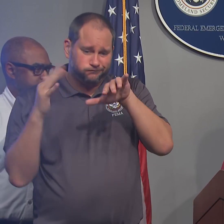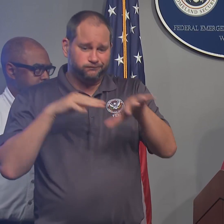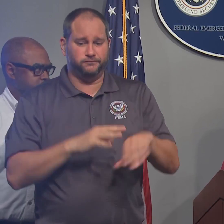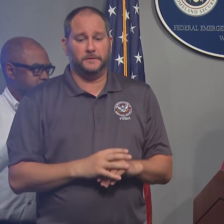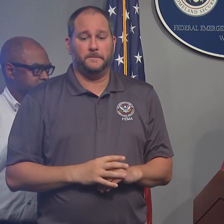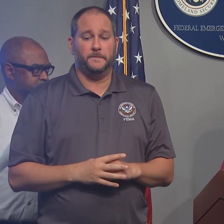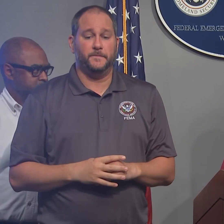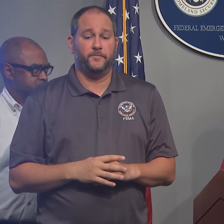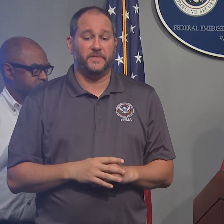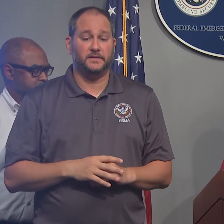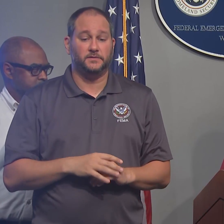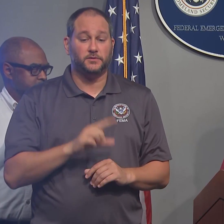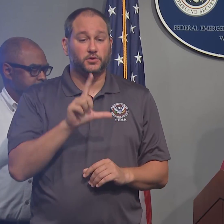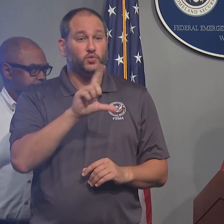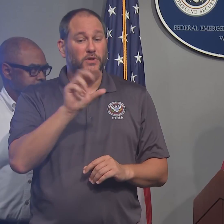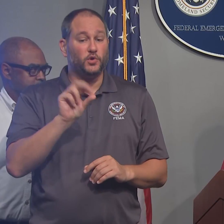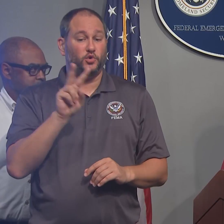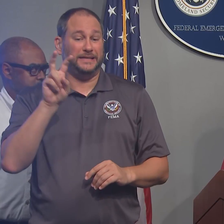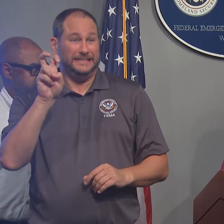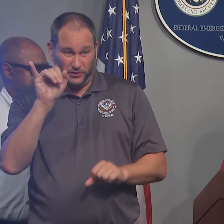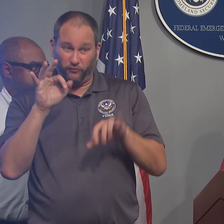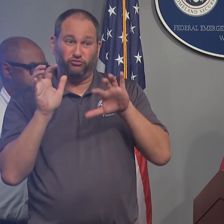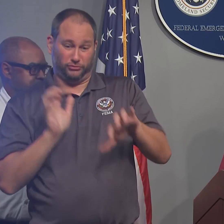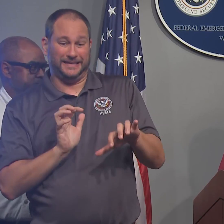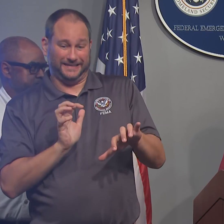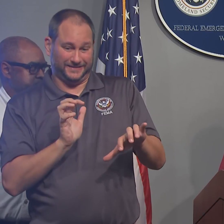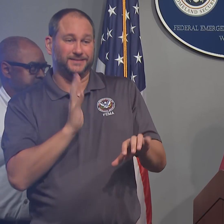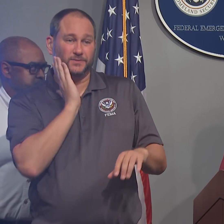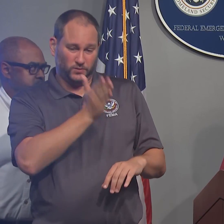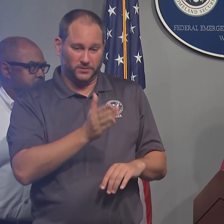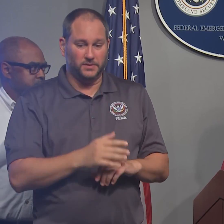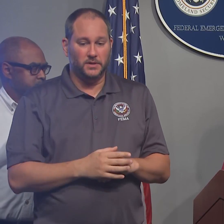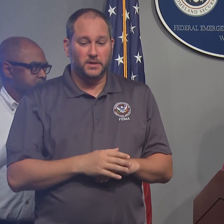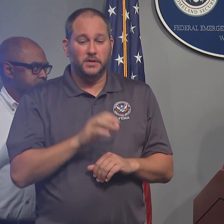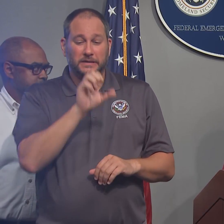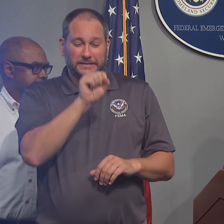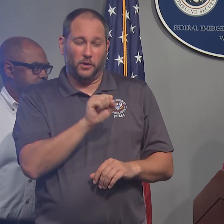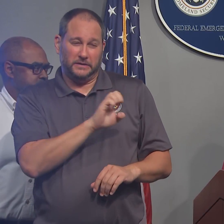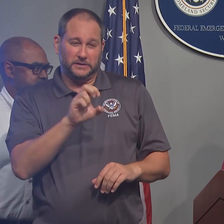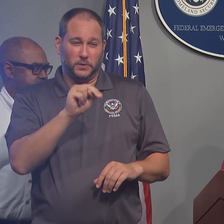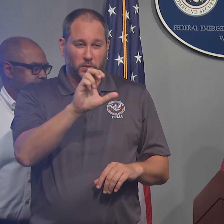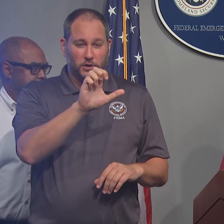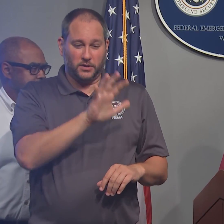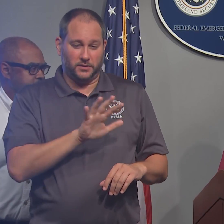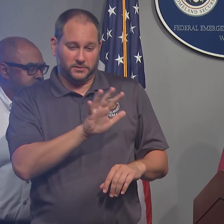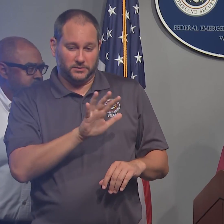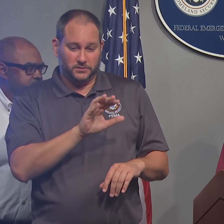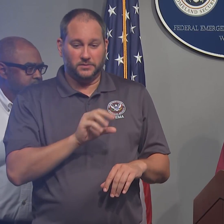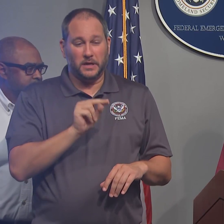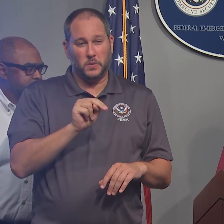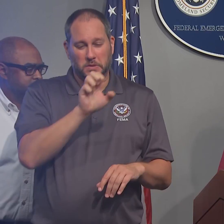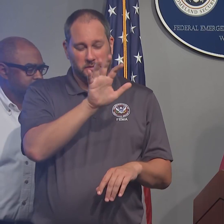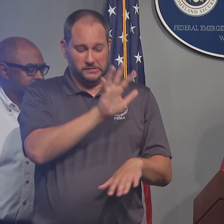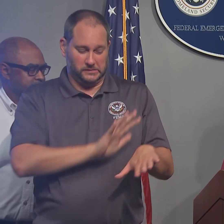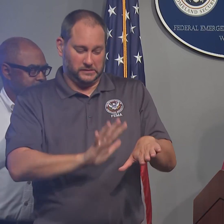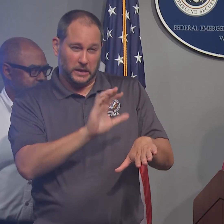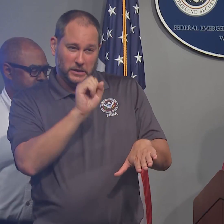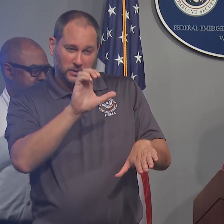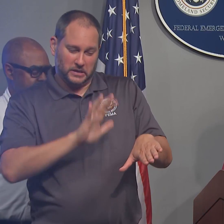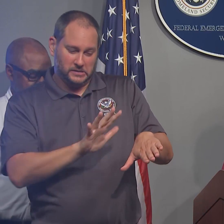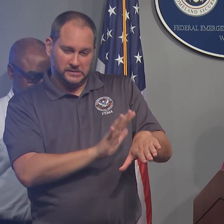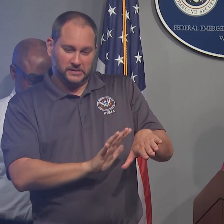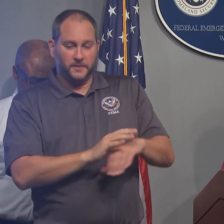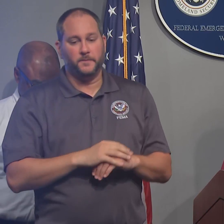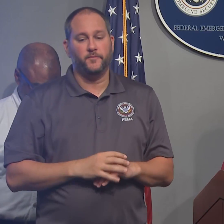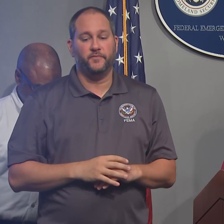inches, possibly 40 inches or more, especially in eastern North Carolina and northeastern South Carolina. In addition to all of